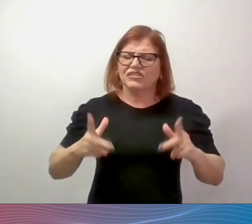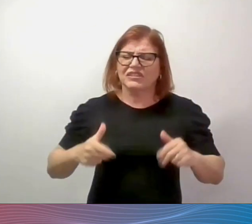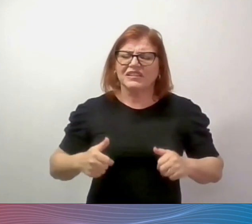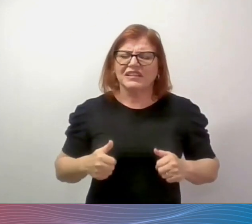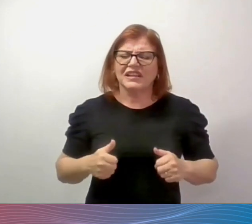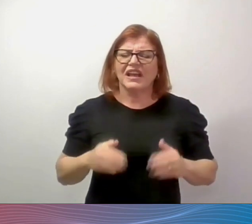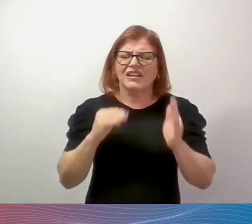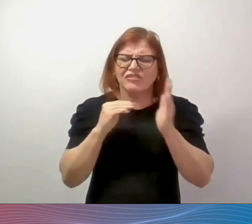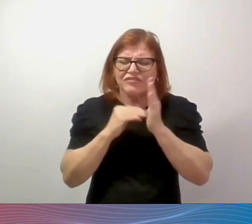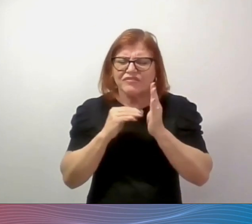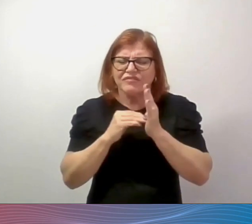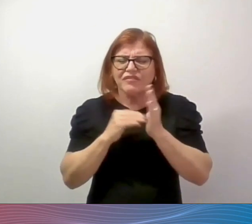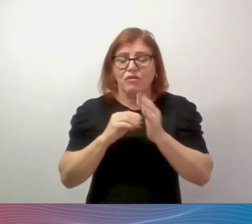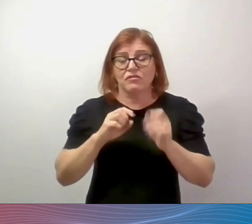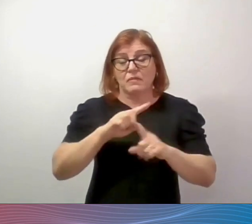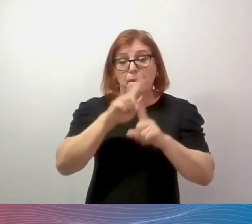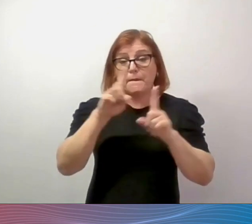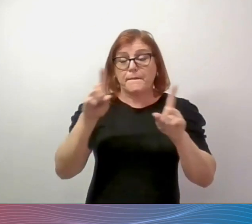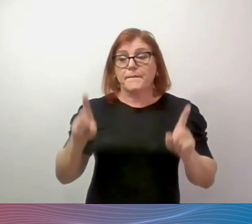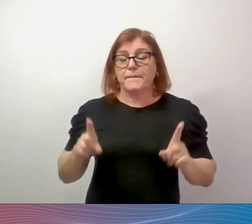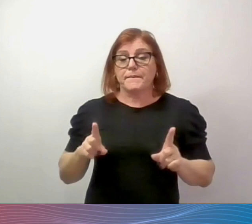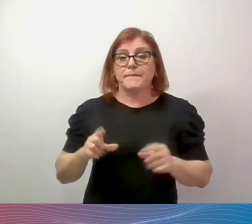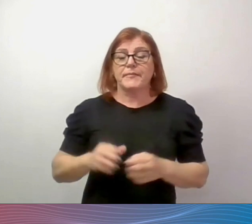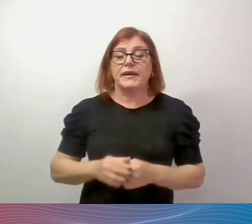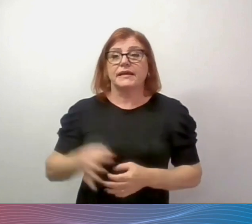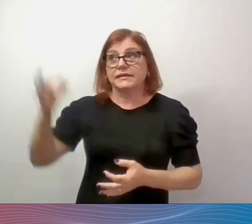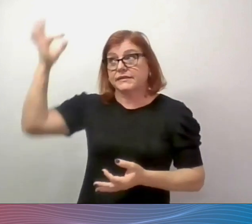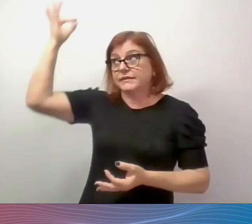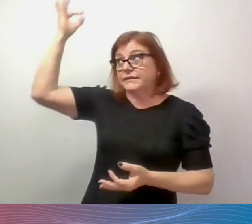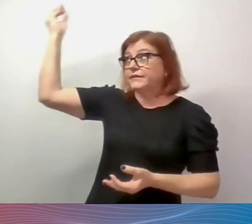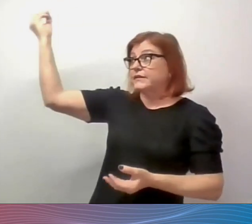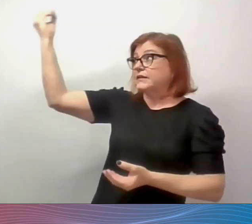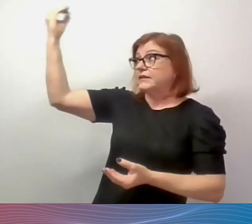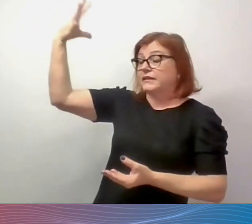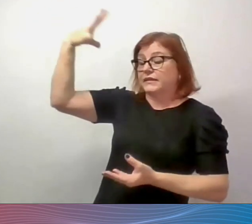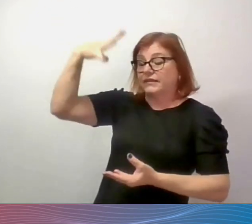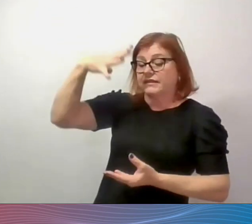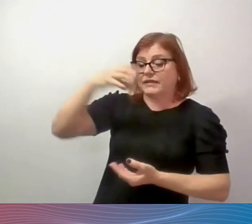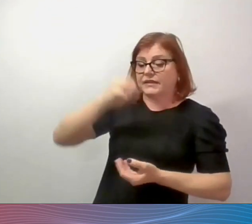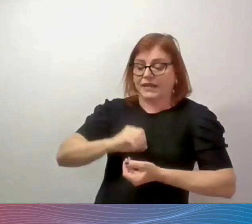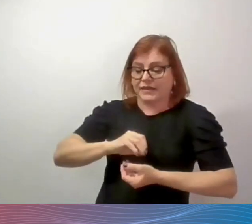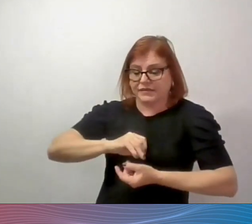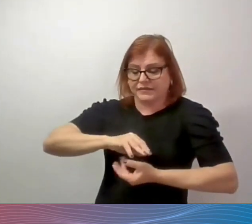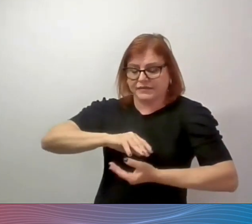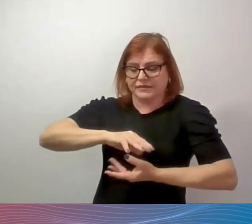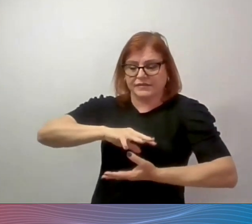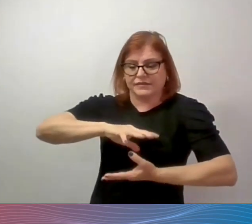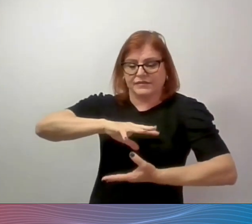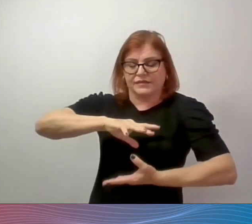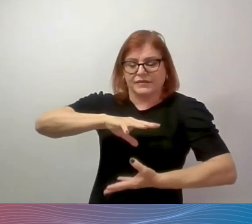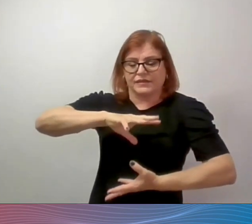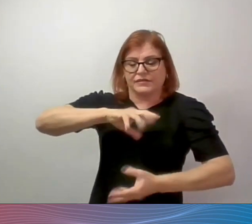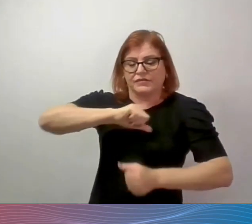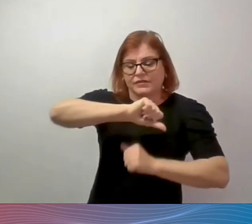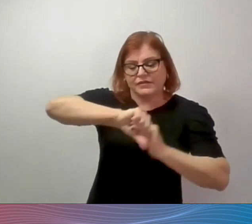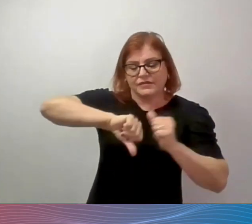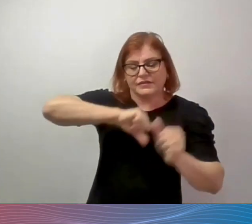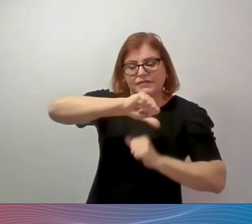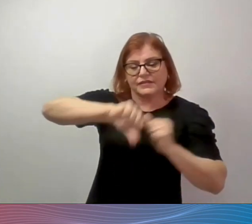But the flow of grace is filling up all these holes. Está nos tornando também, enchendo-nos com a sua